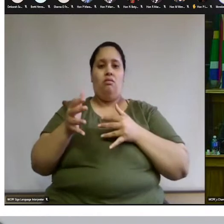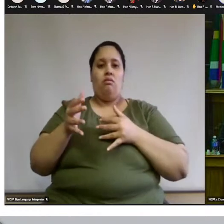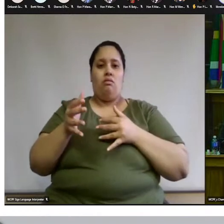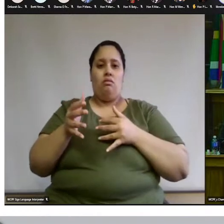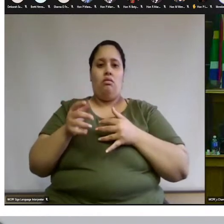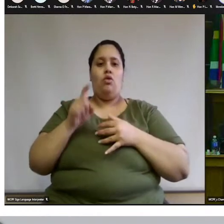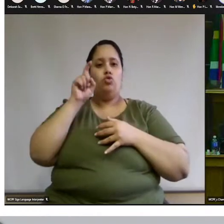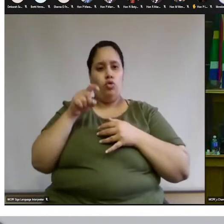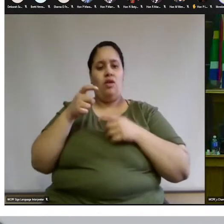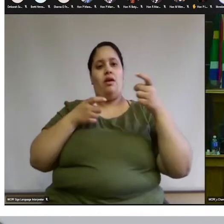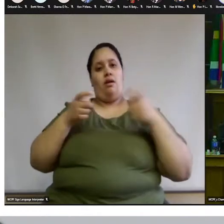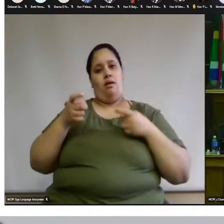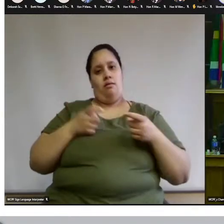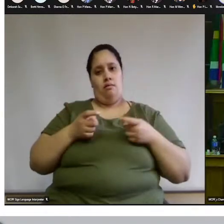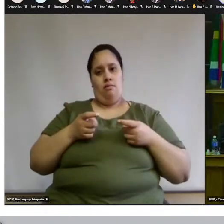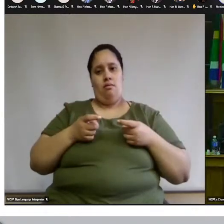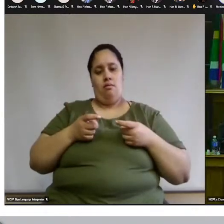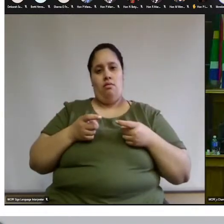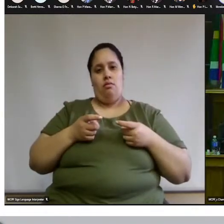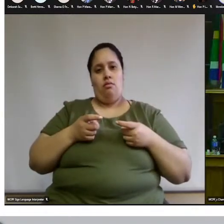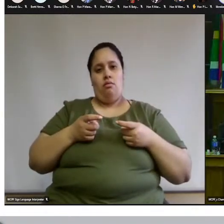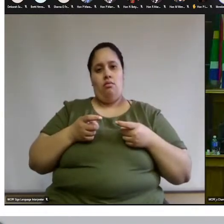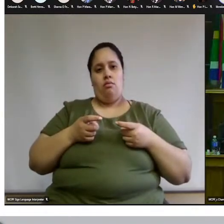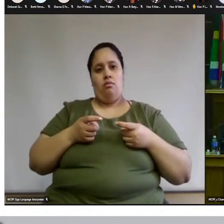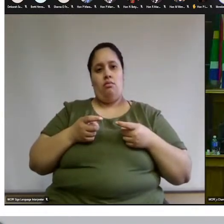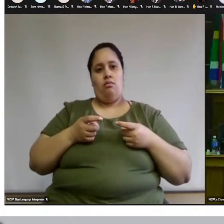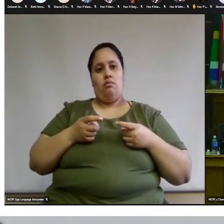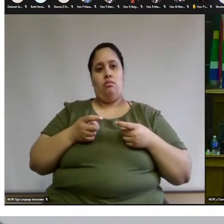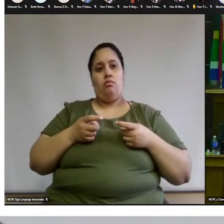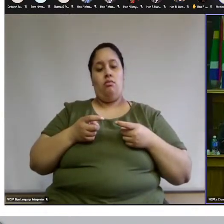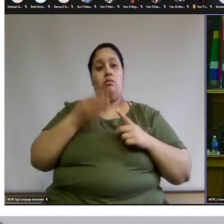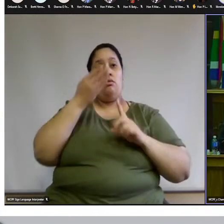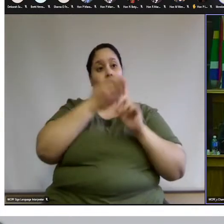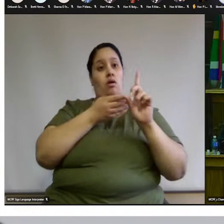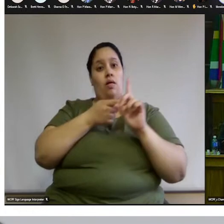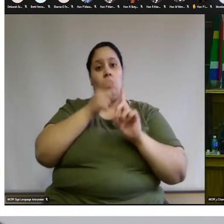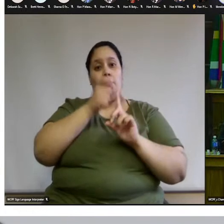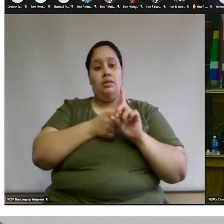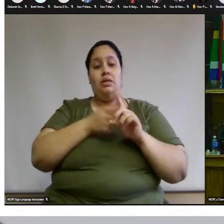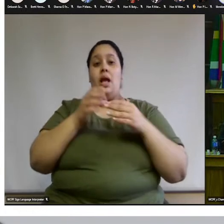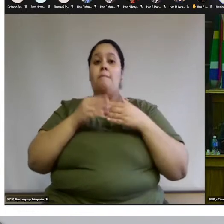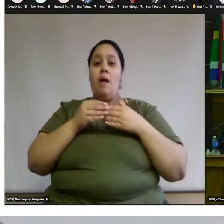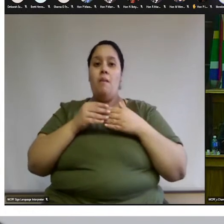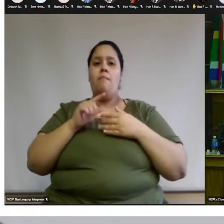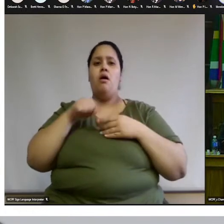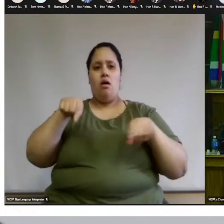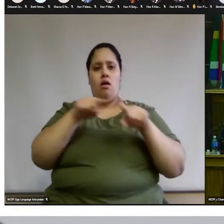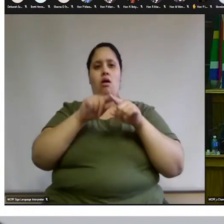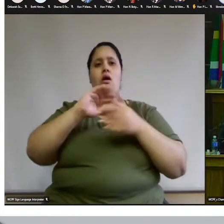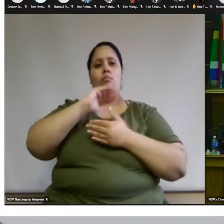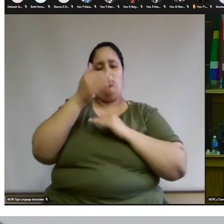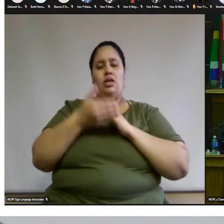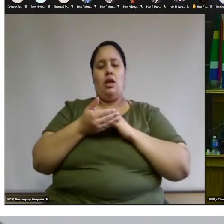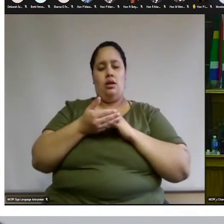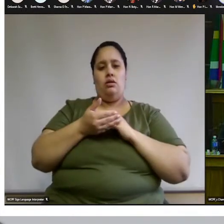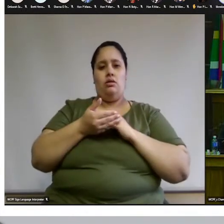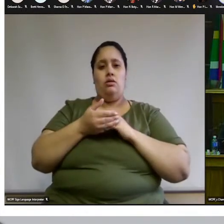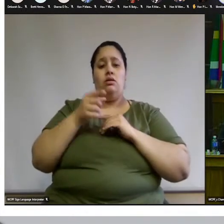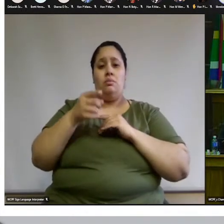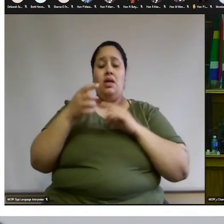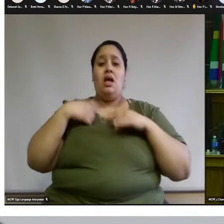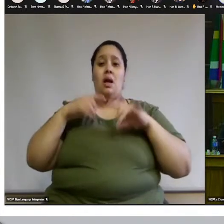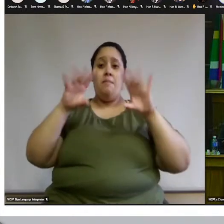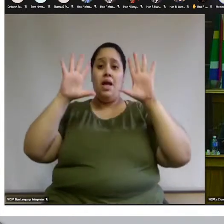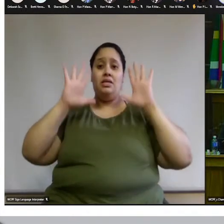have been dealt with, sent to the complainant and says members are protected. It's quite amazing to